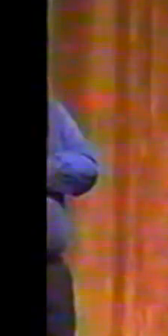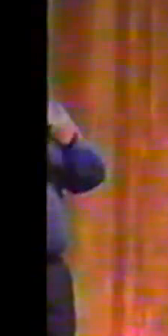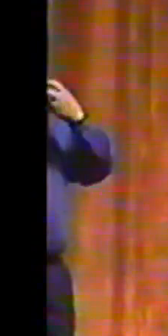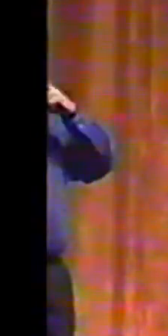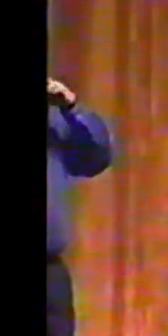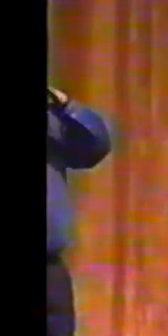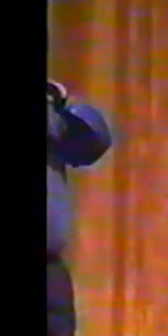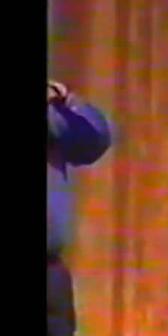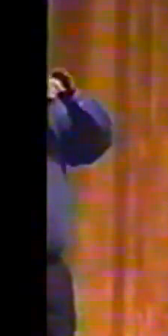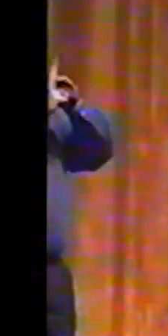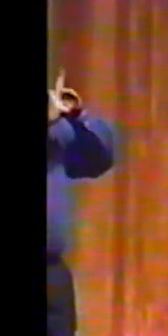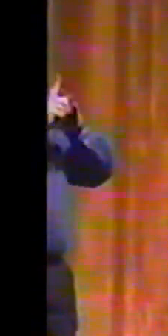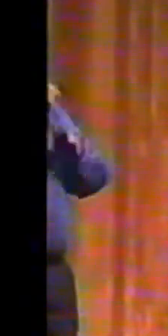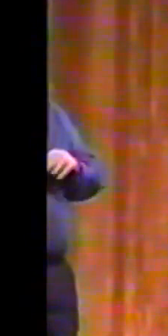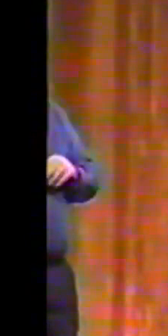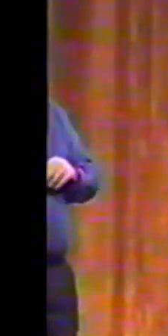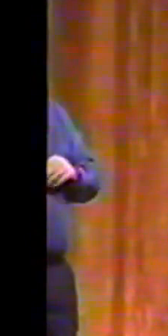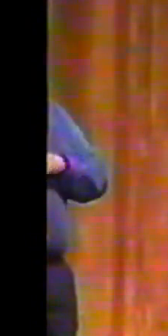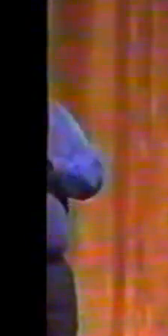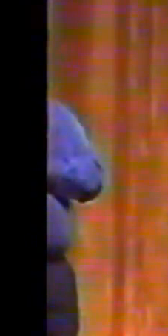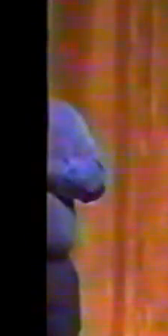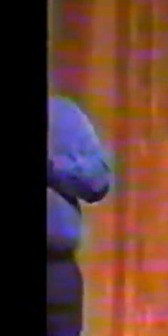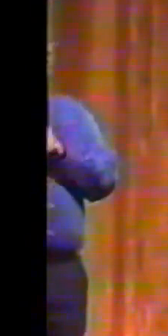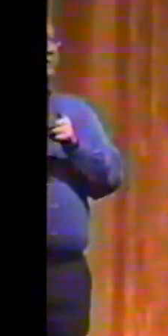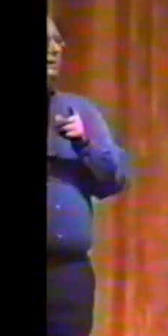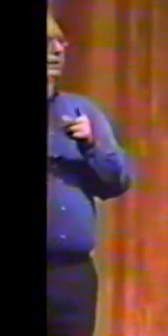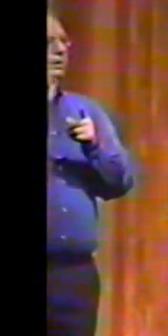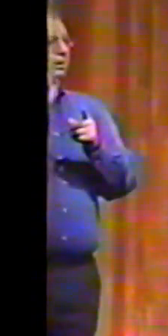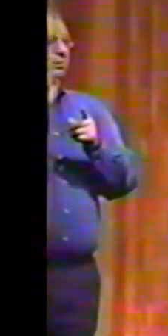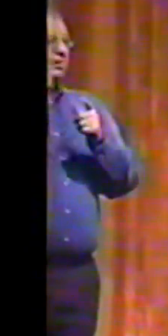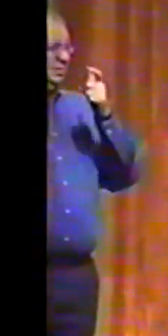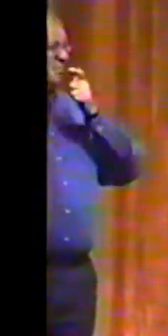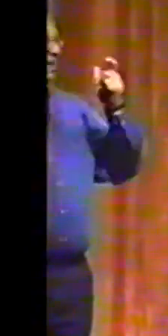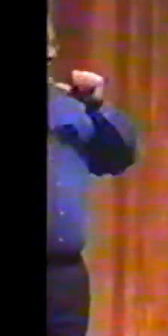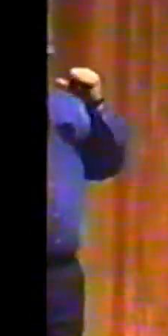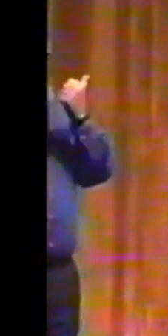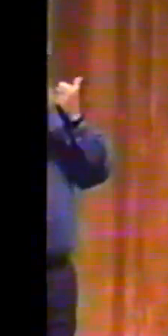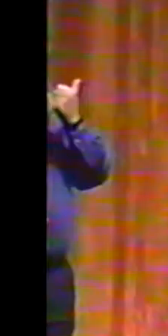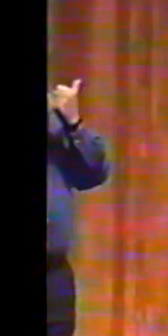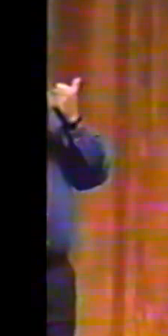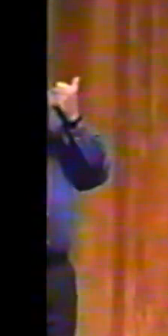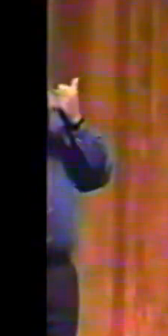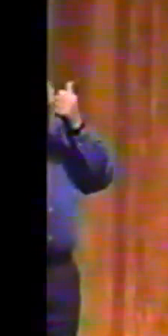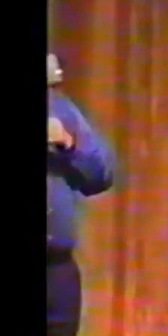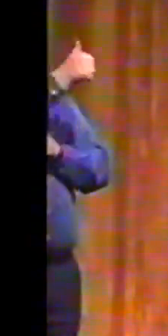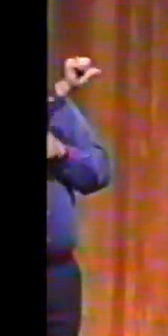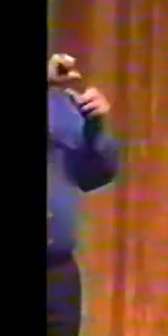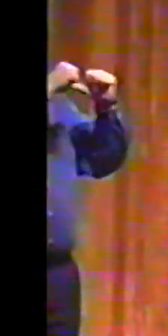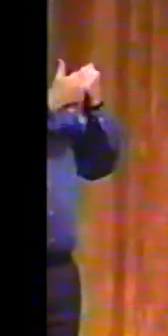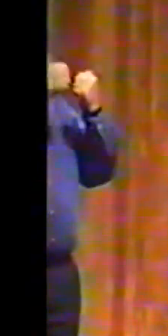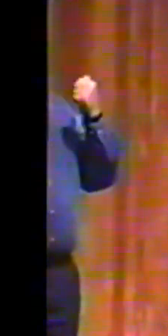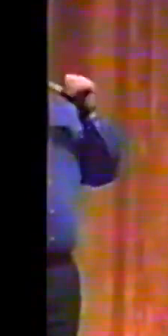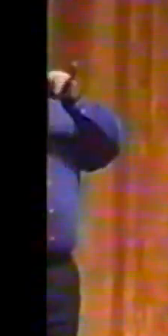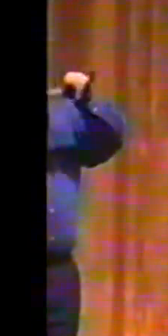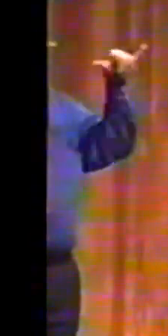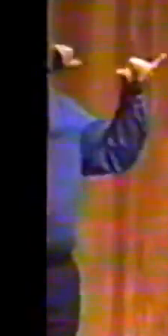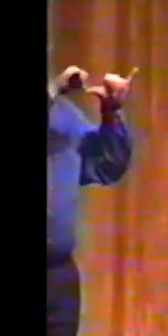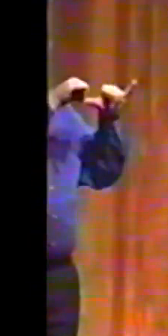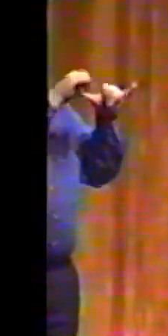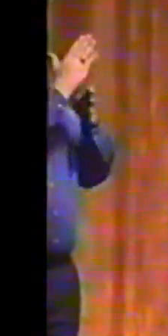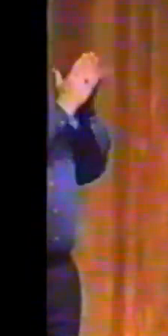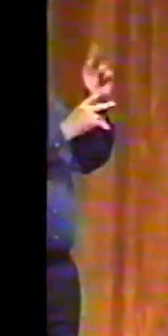The INS, in all fairness, would say every agency of its size will have people that break the law. I think the thing that we found that set it apart was